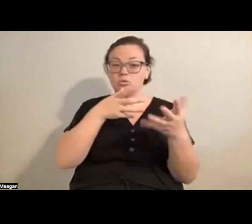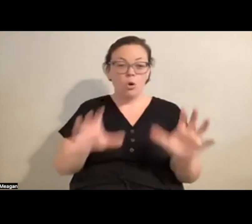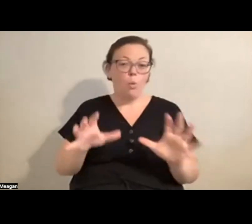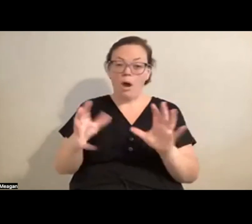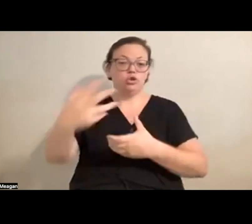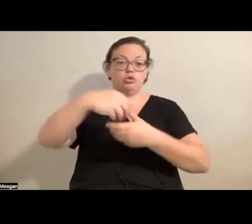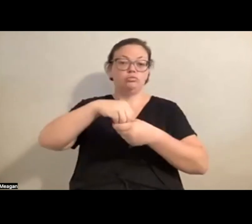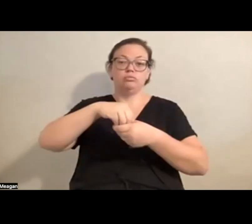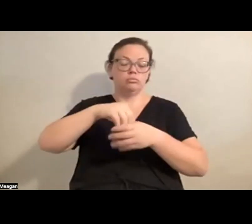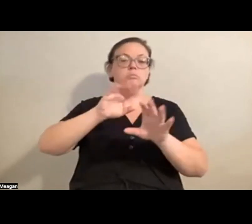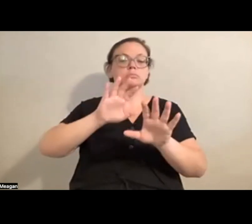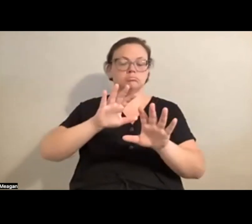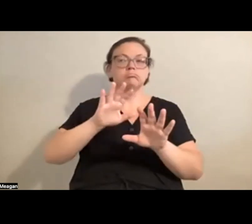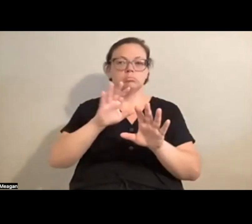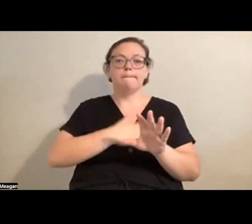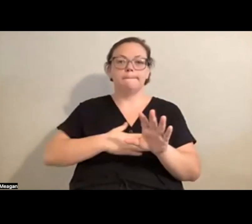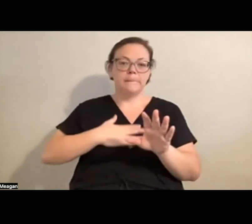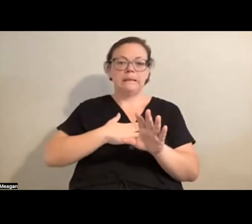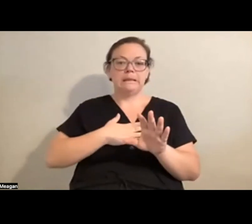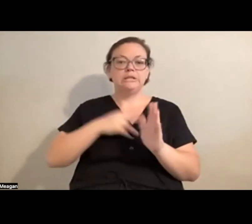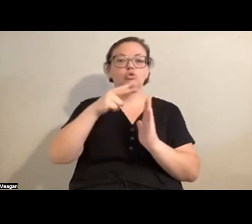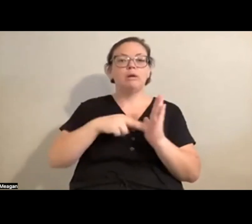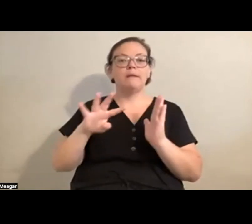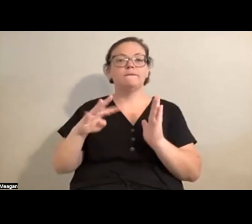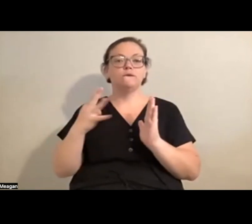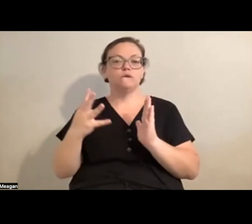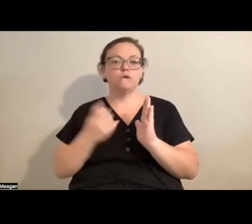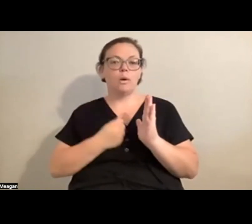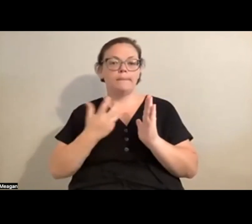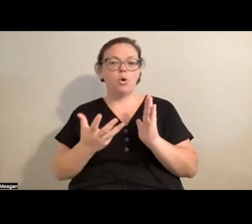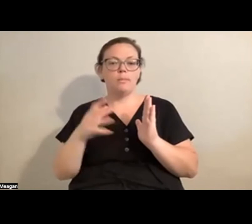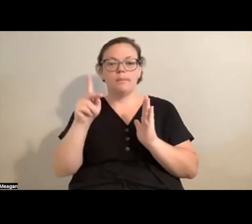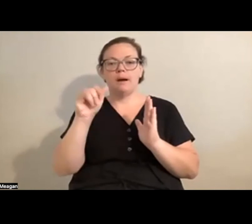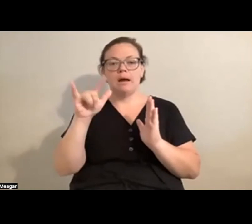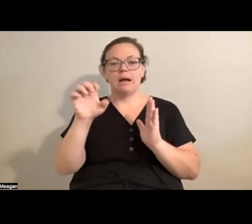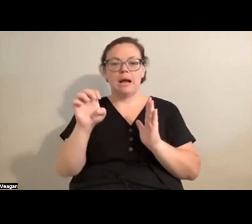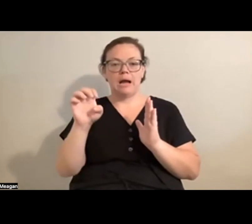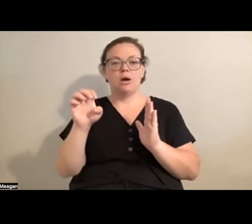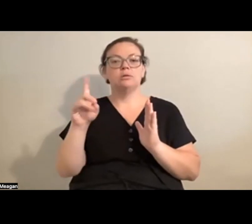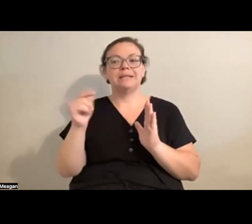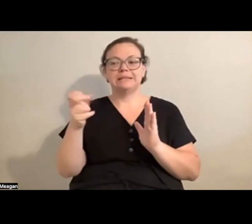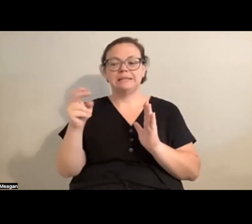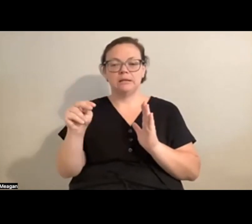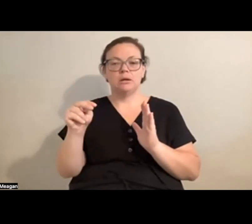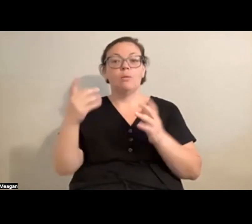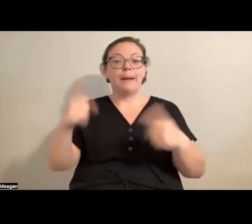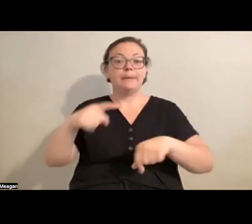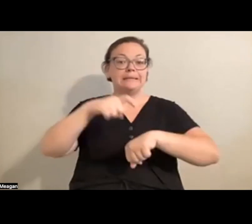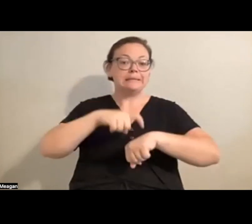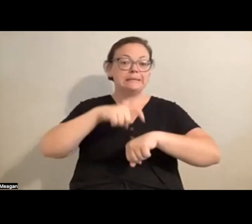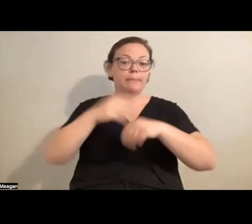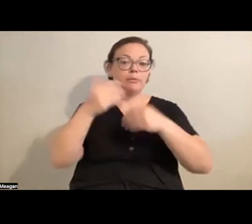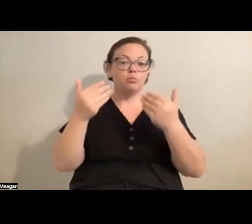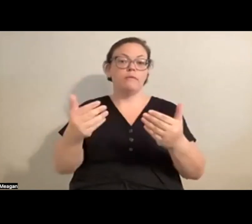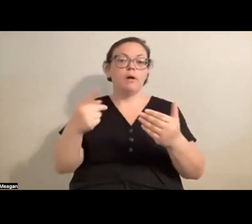with, please read the fourth poem by Kyle Dysuyan. And when it is time to move on to prompts,